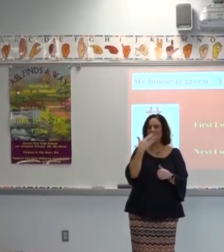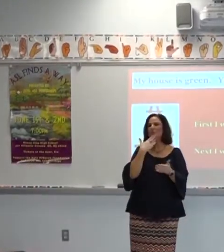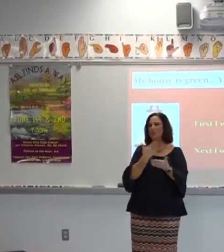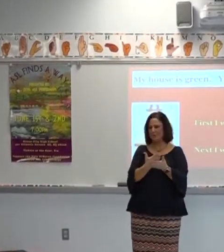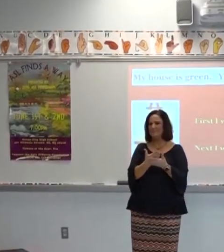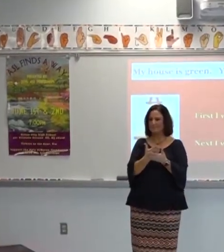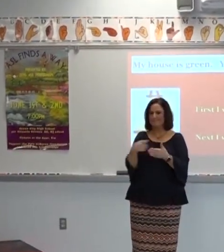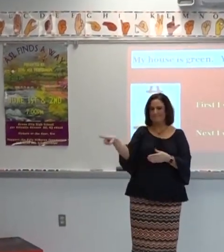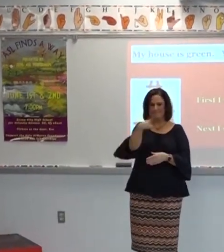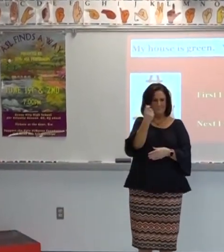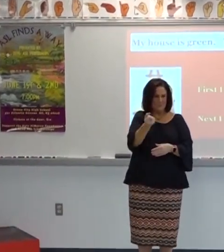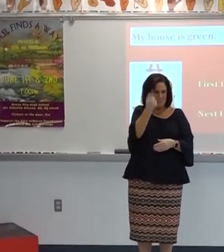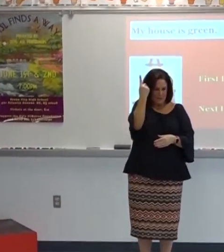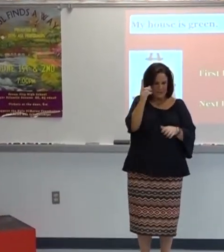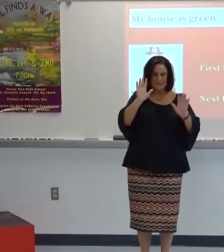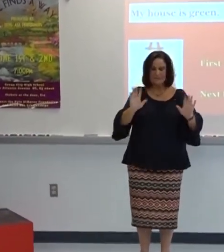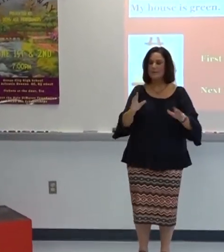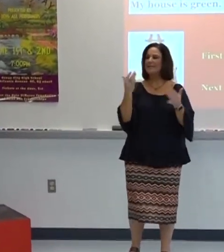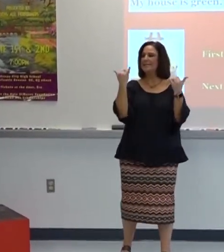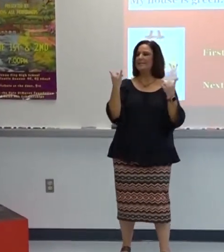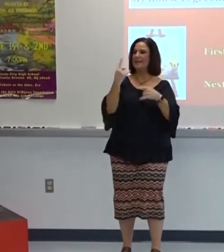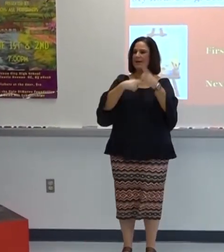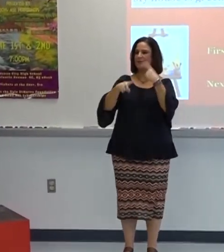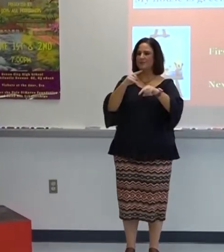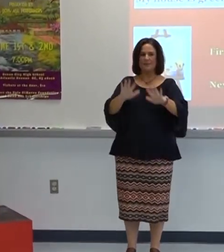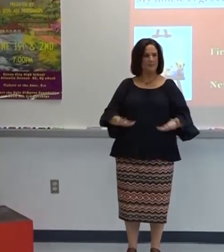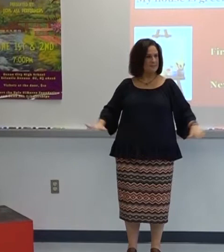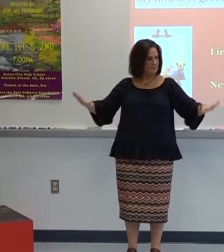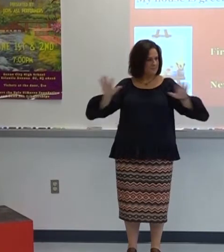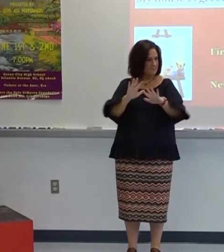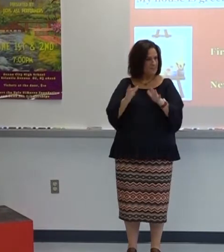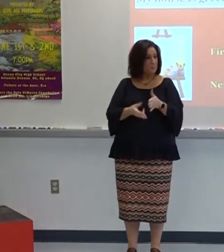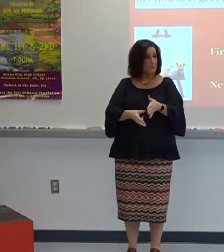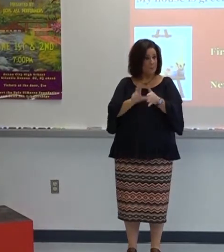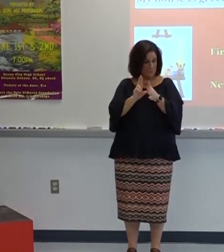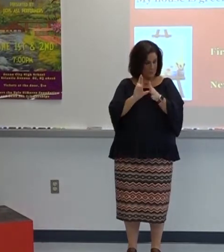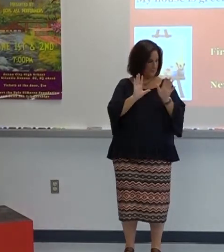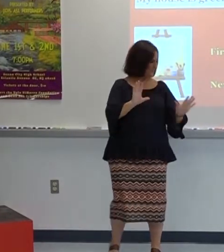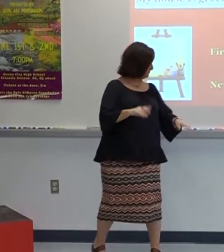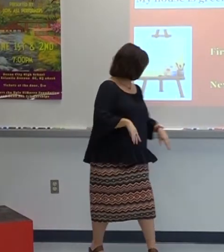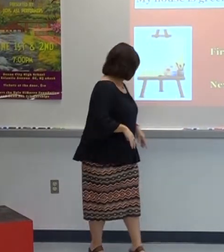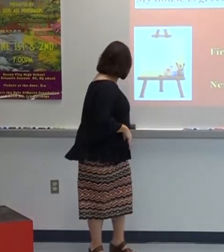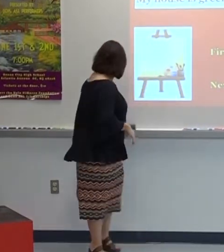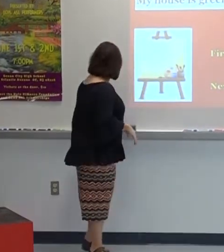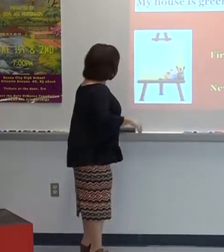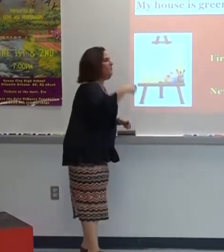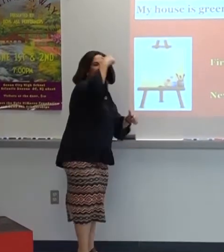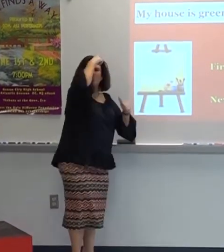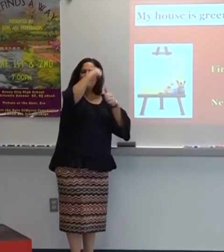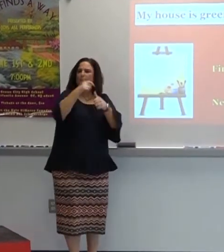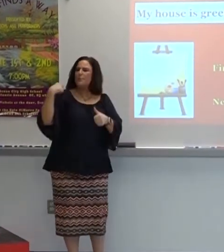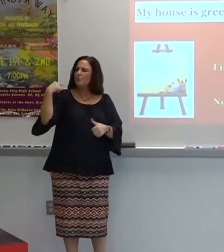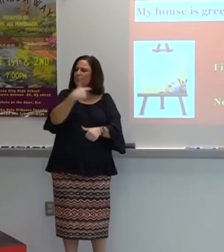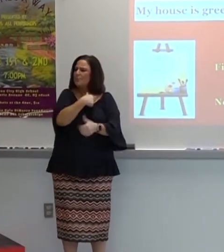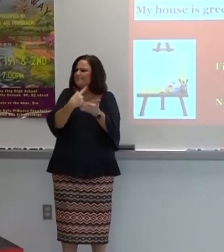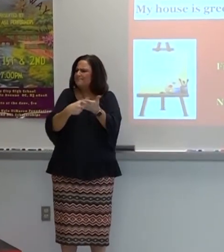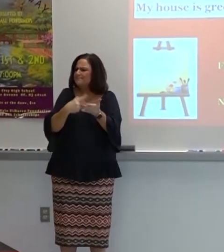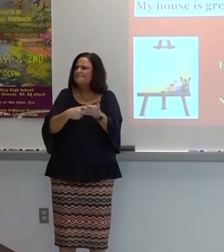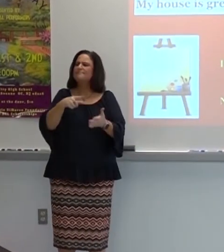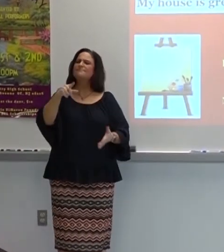All right, great job. You guys all look good. It looks like you've really got it. So now we're going to focus on signing space. What we've learned so far, we're going to